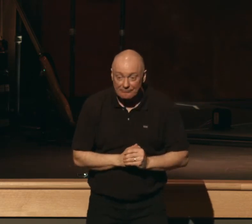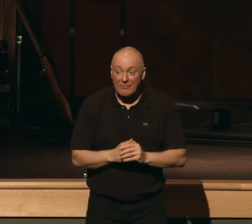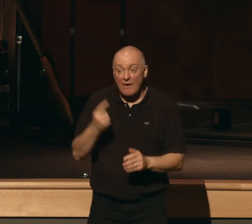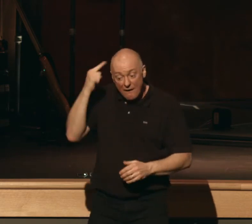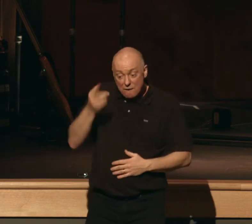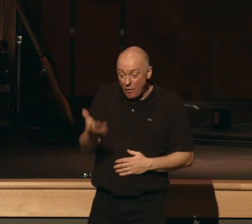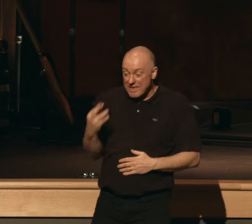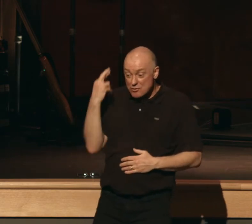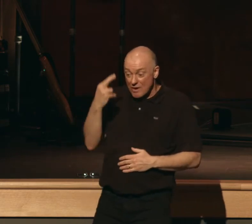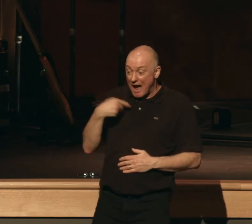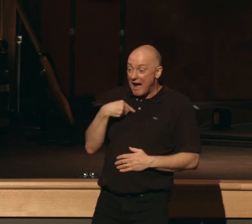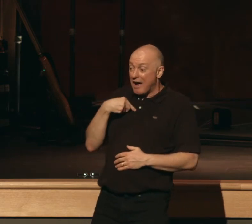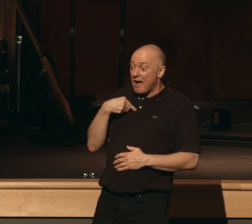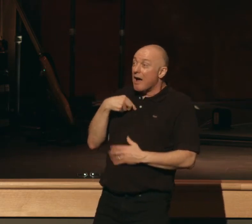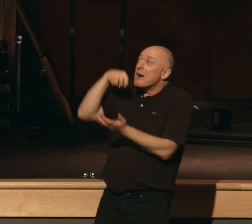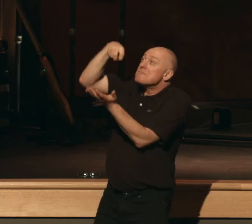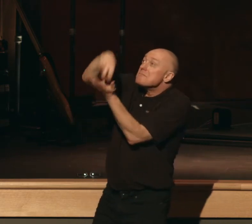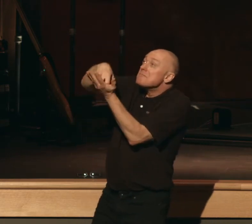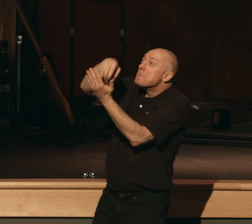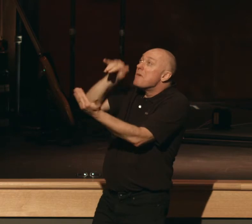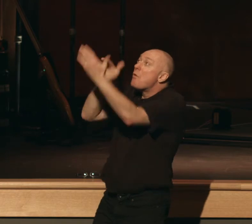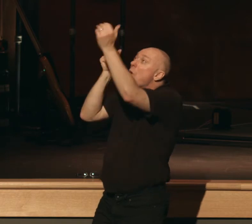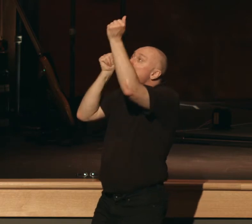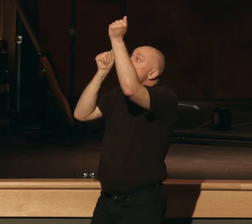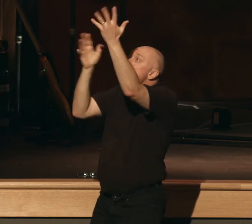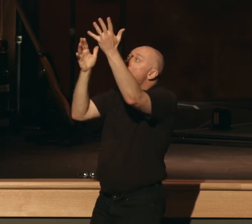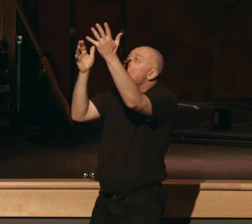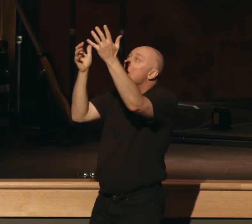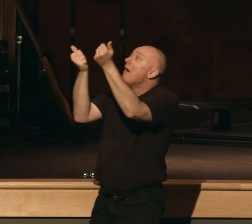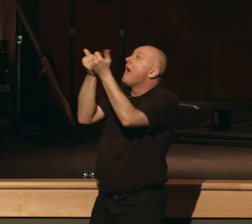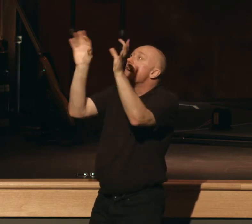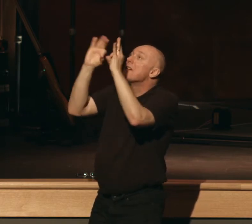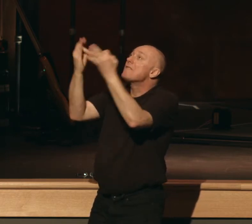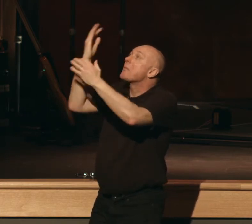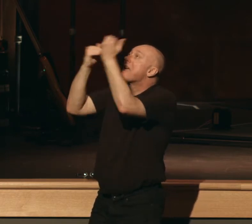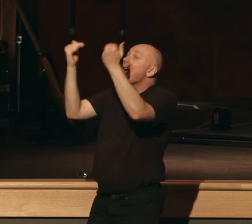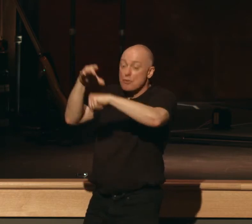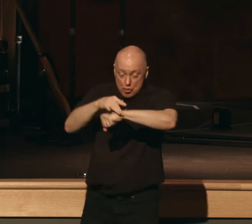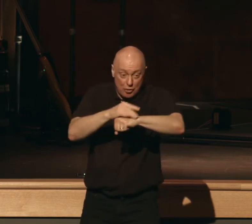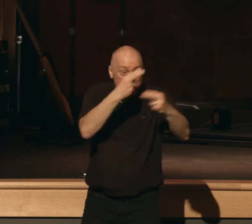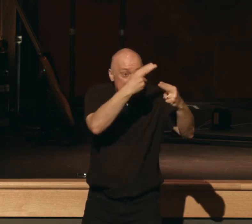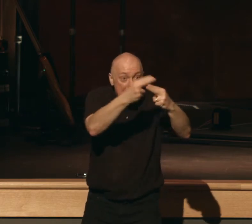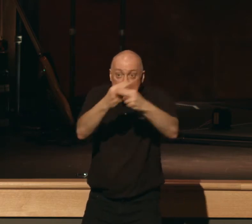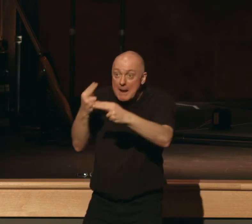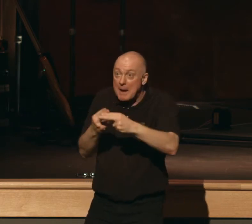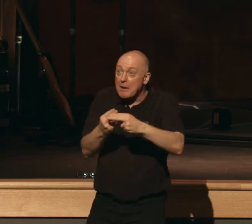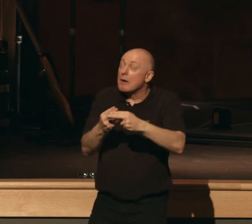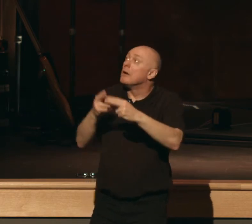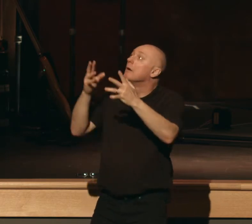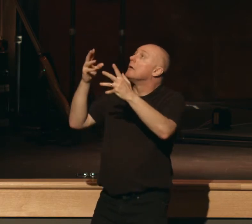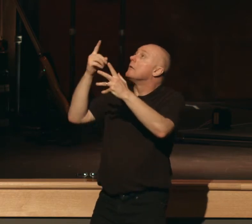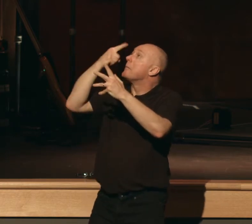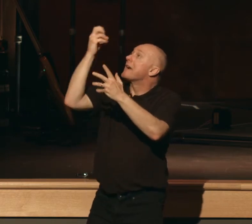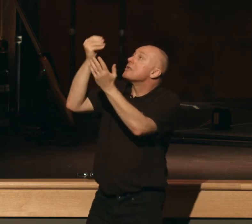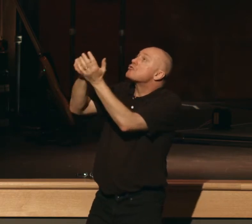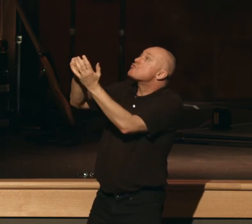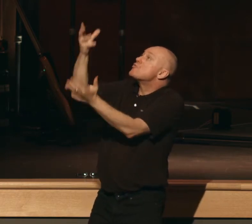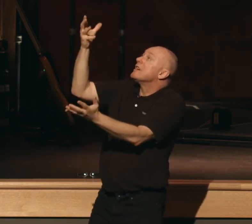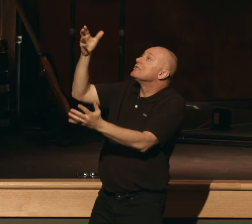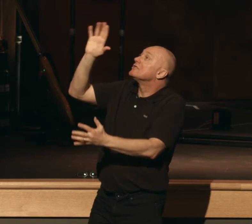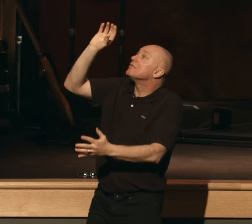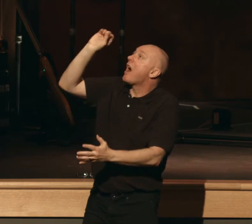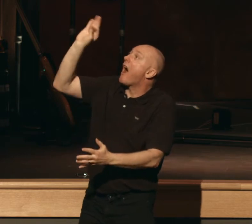this reason, I bow my knees before the Father, from whom every family in heaven and on earth is named, that according to the riches of